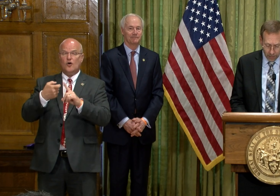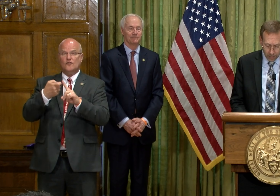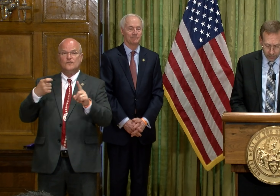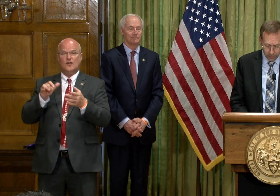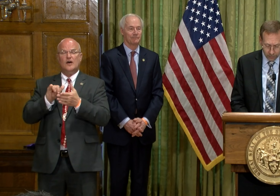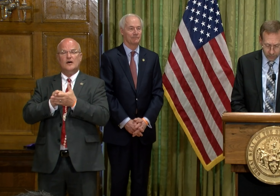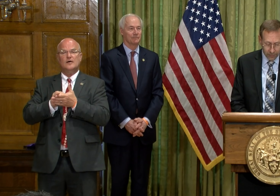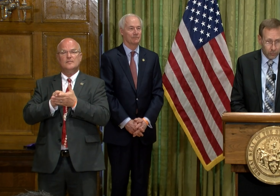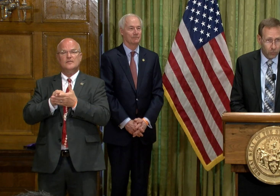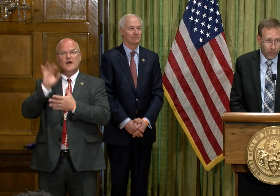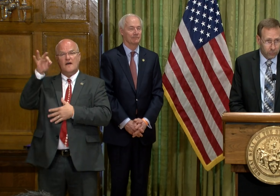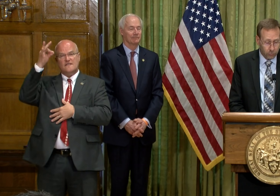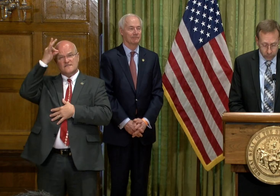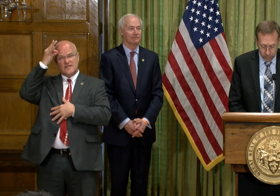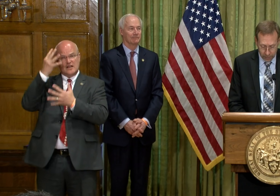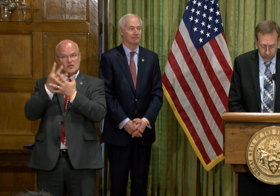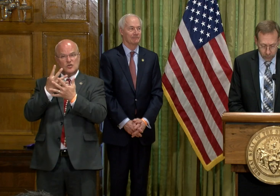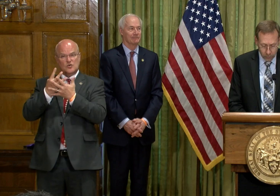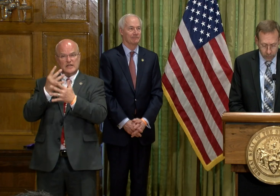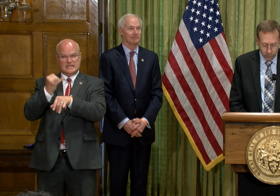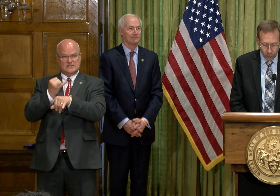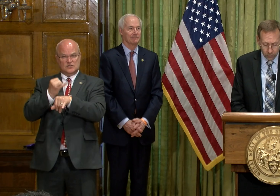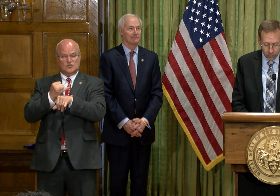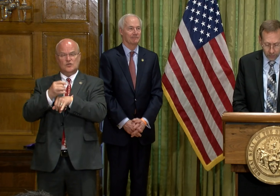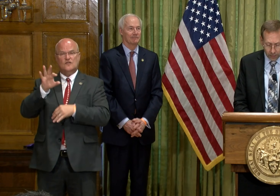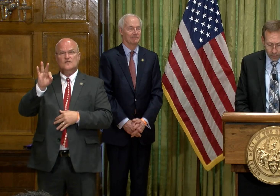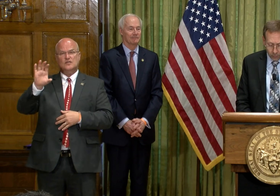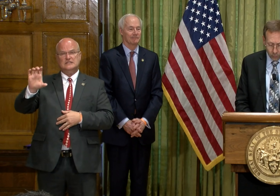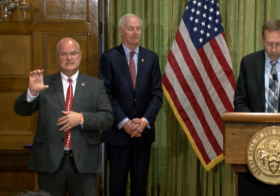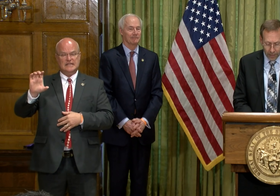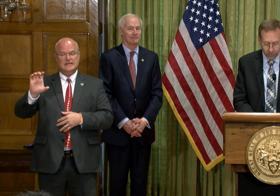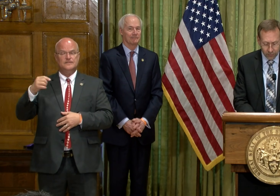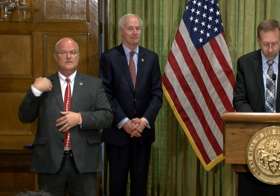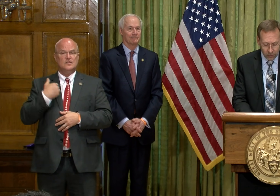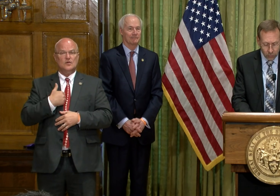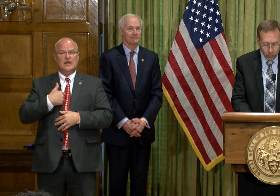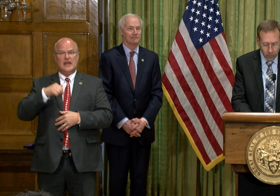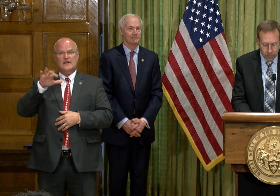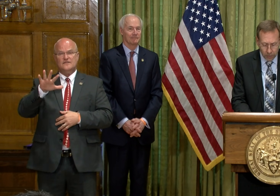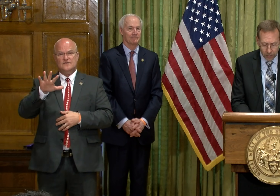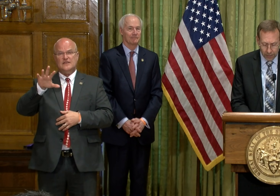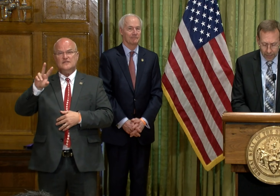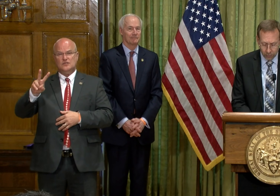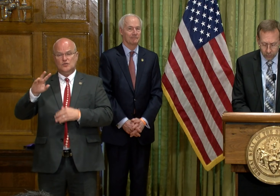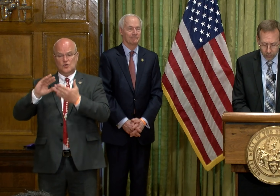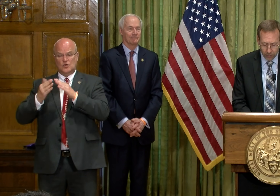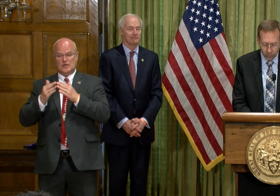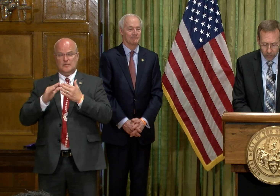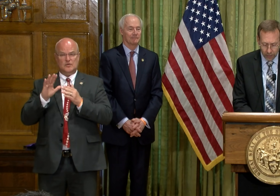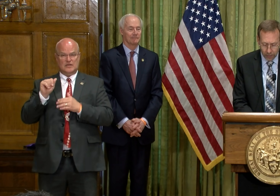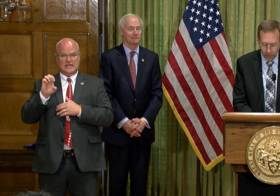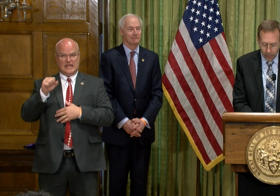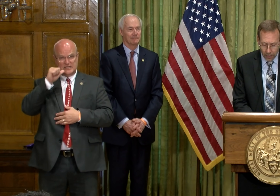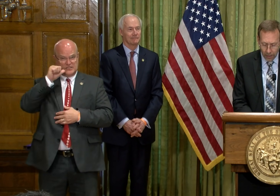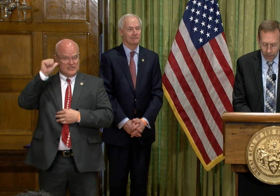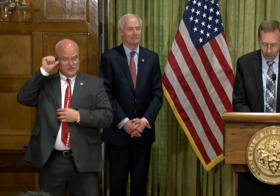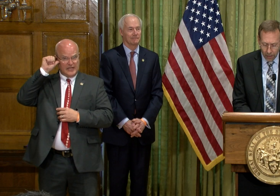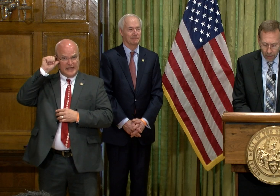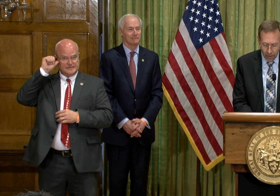the Federal Correctional Institute in Forest City. So we had 52 community cases